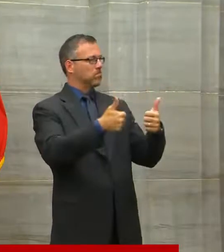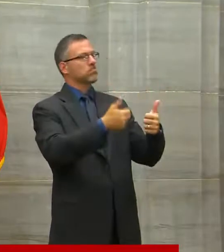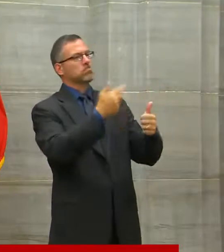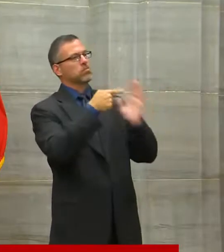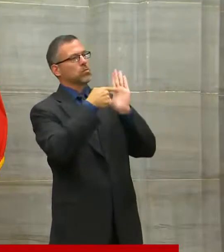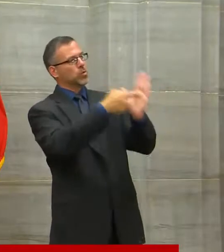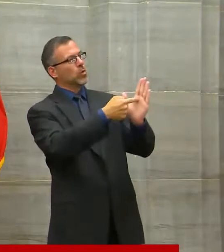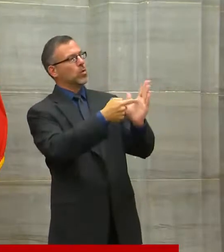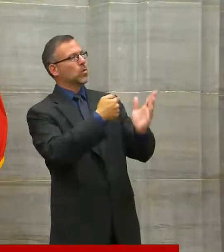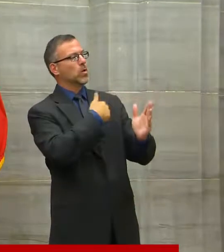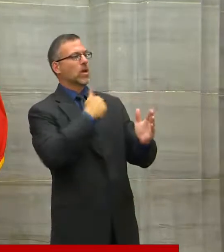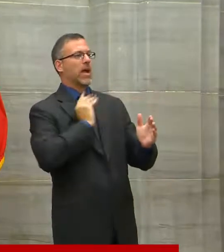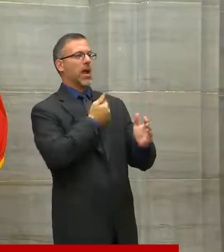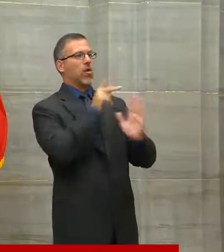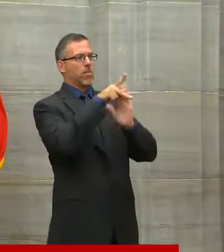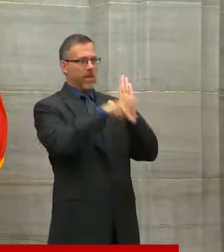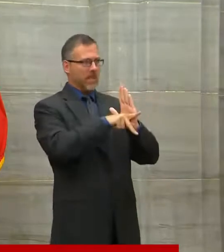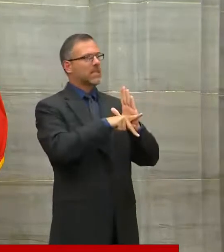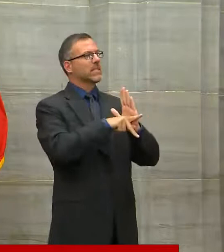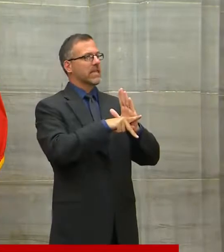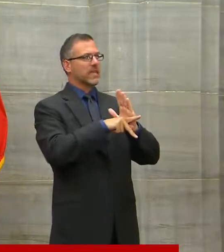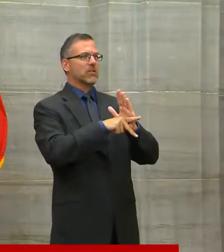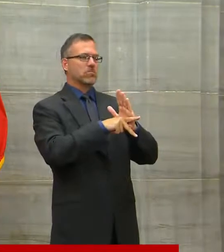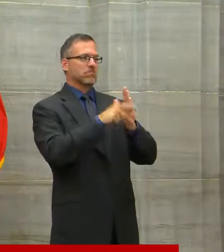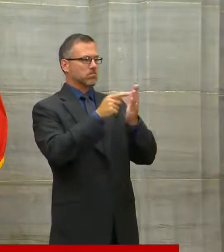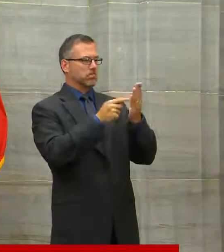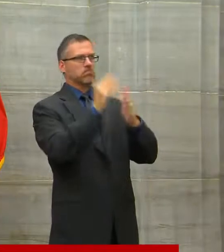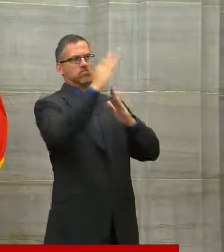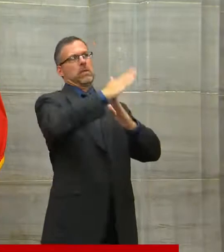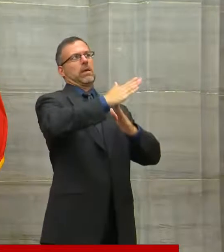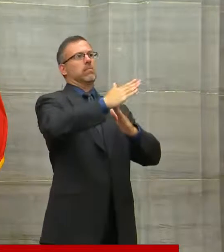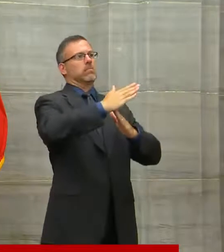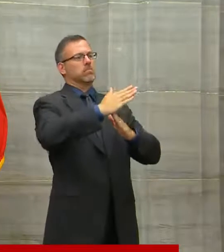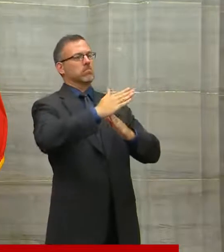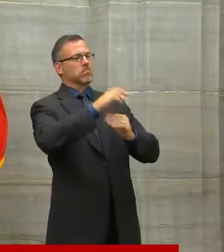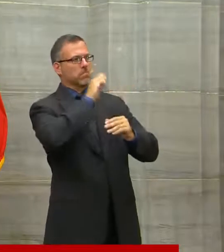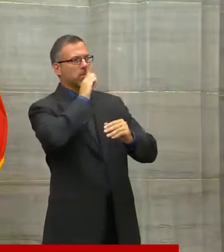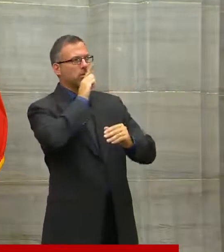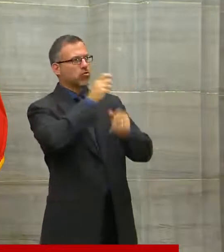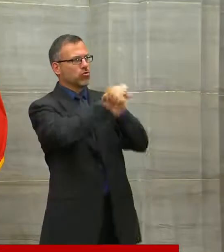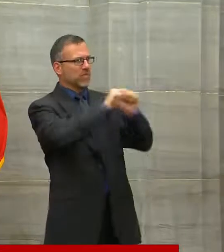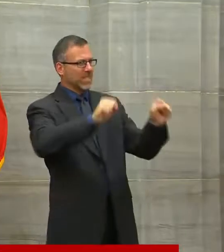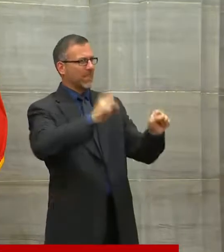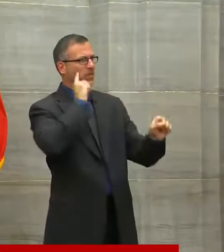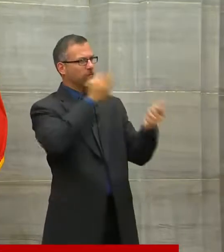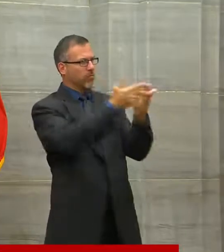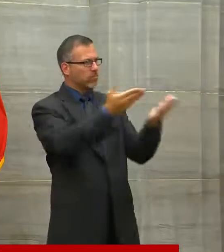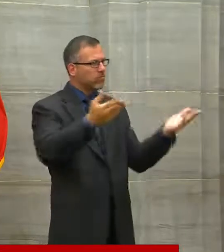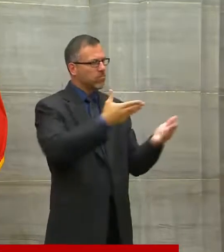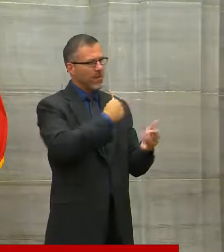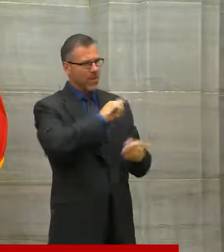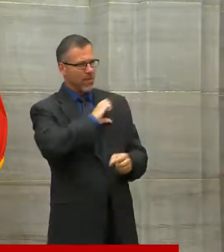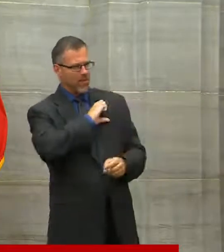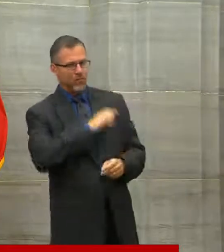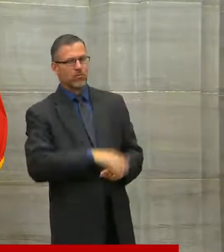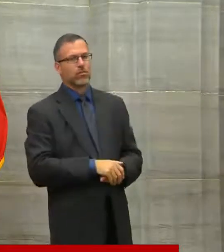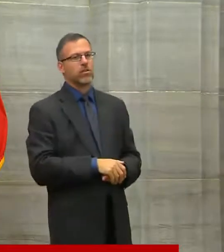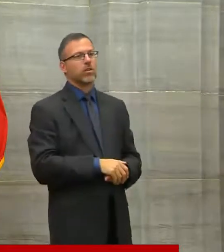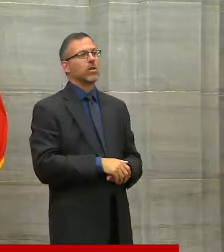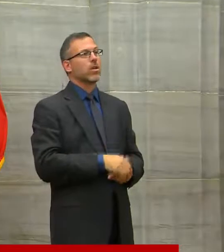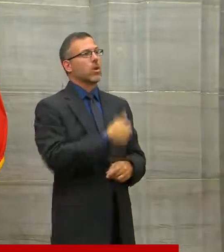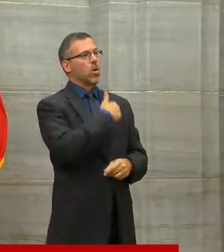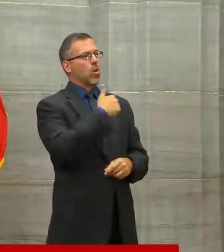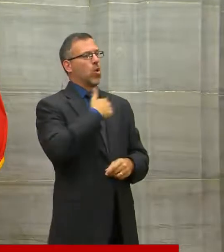our agency and of our members are being carried out. Our training curriculum banned the